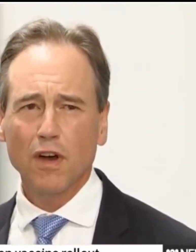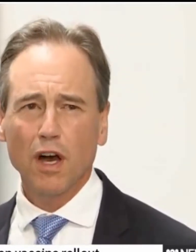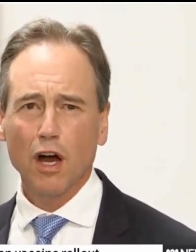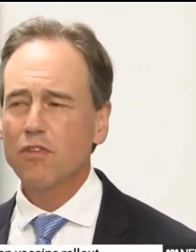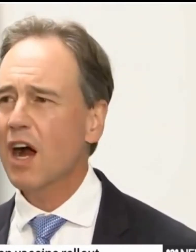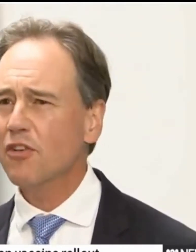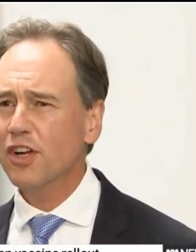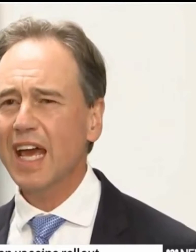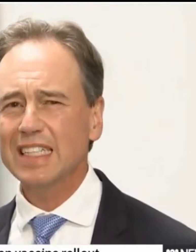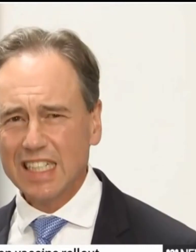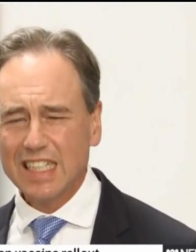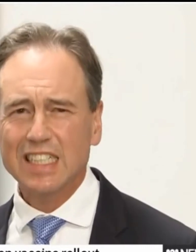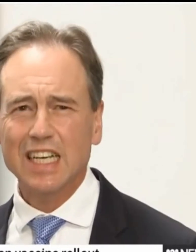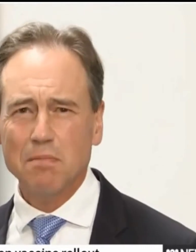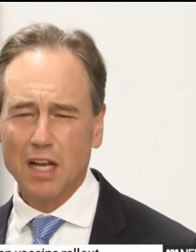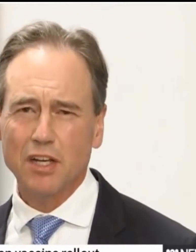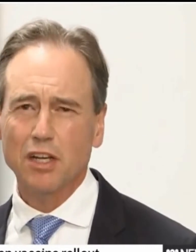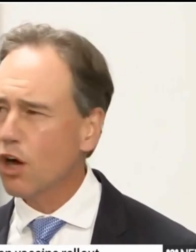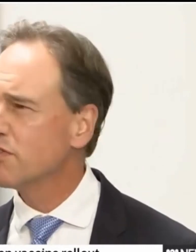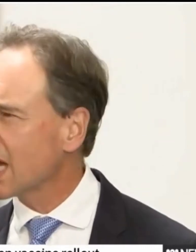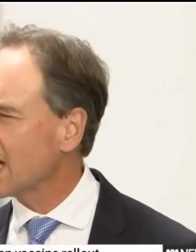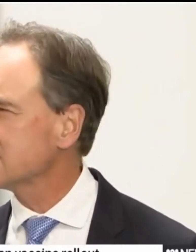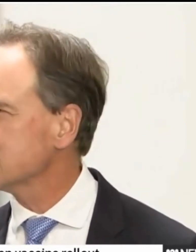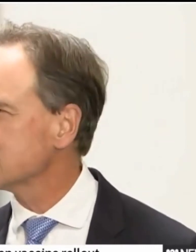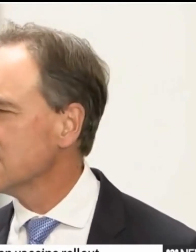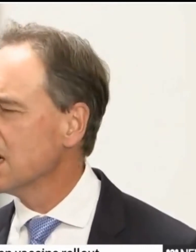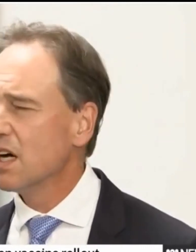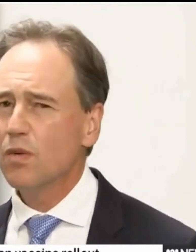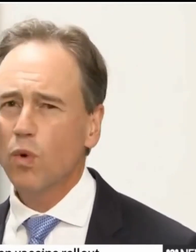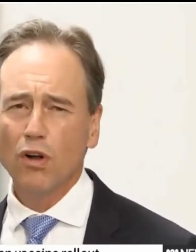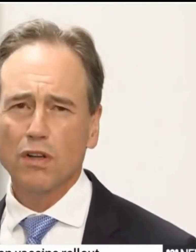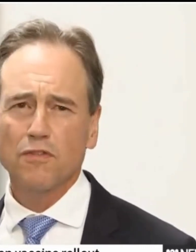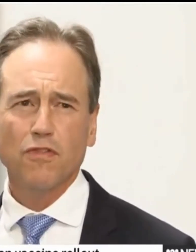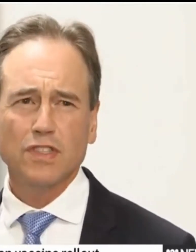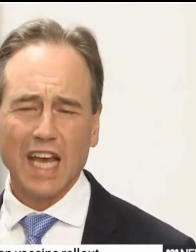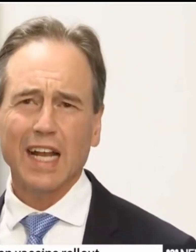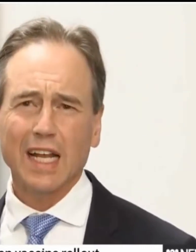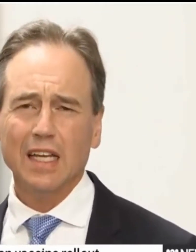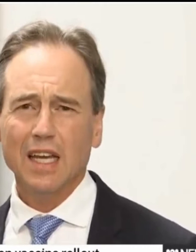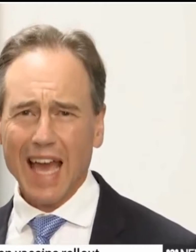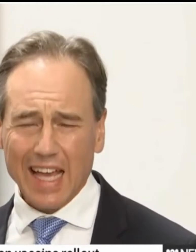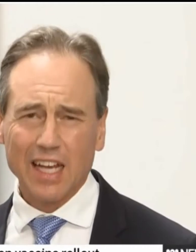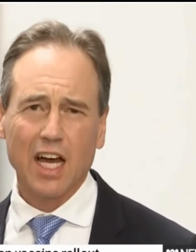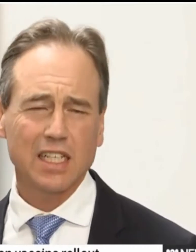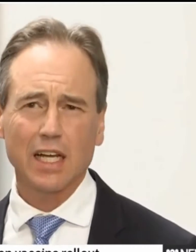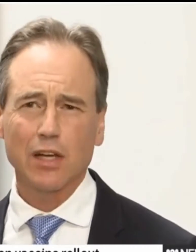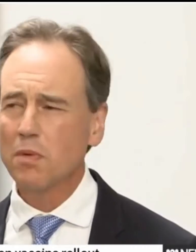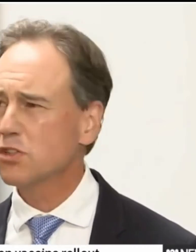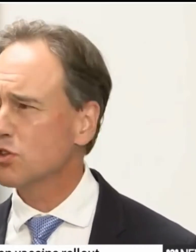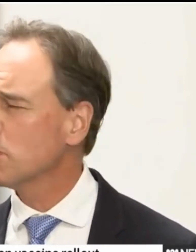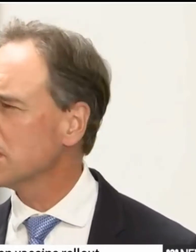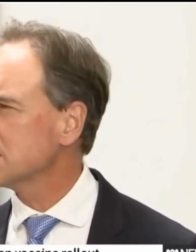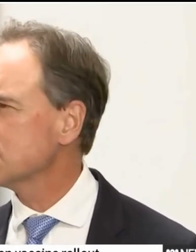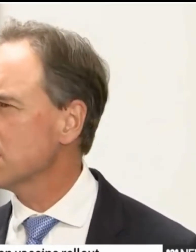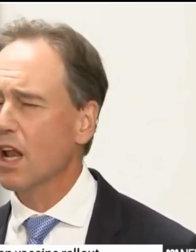of over 116 million COVID cases, a world of, sadly, agonisingly,